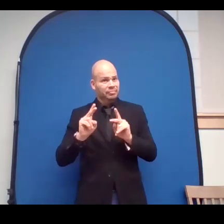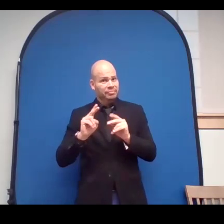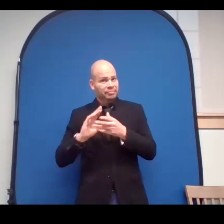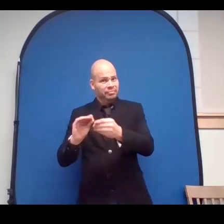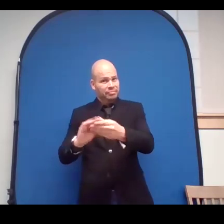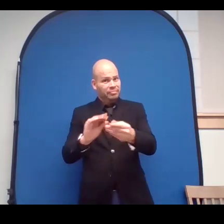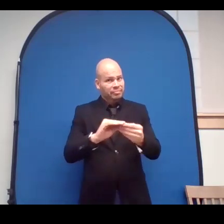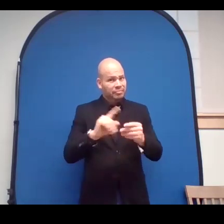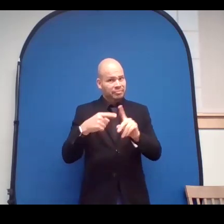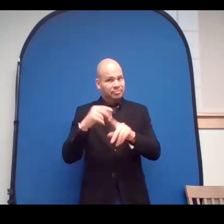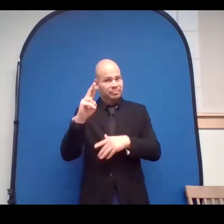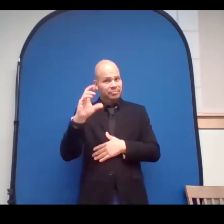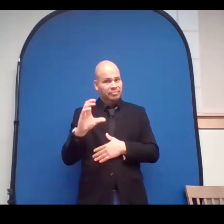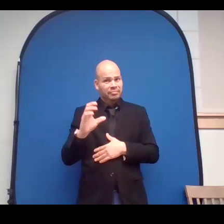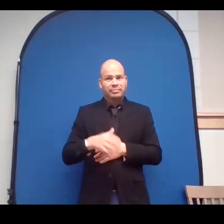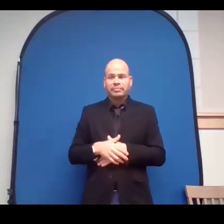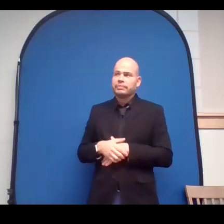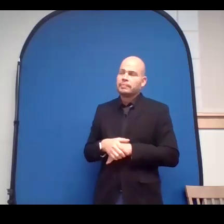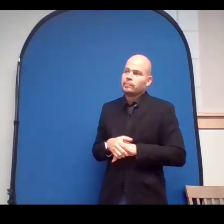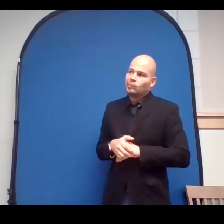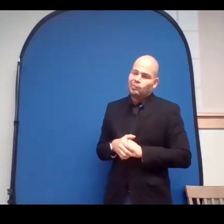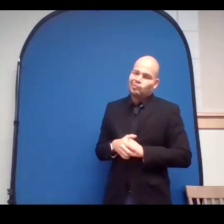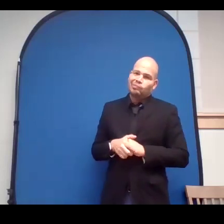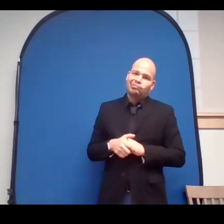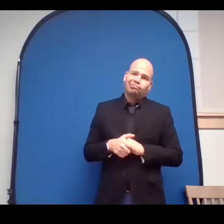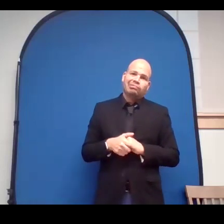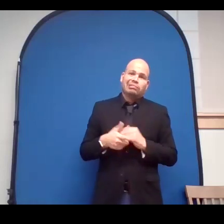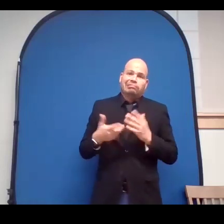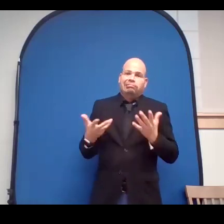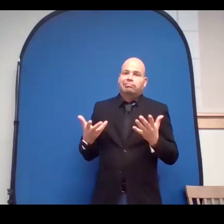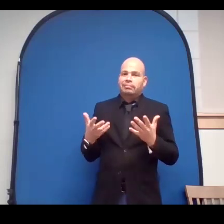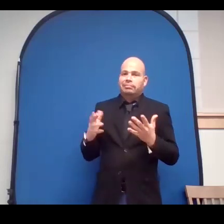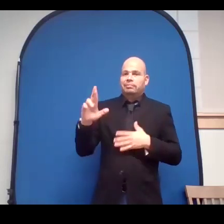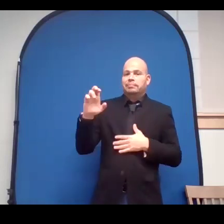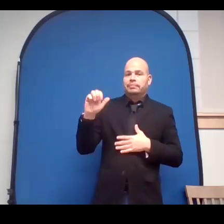I mean, there were many between Sergeant Major, Captain Reamer, myself.